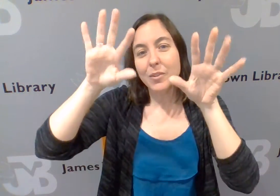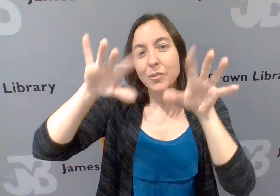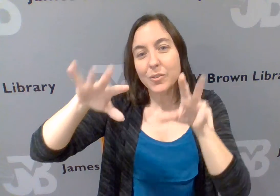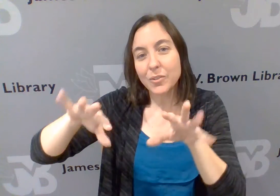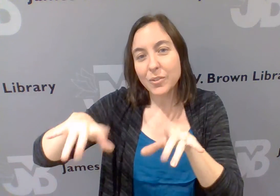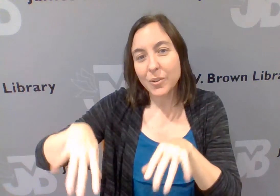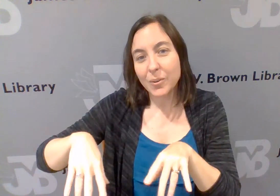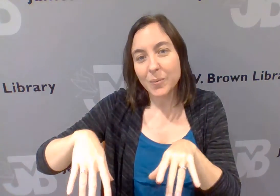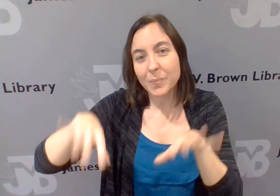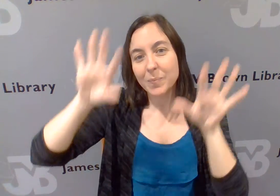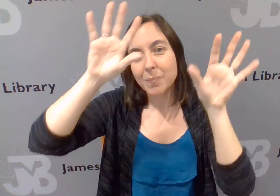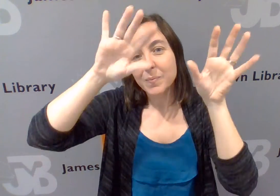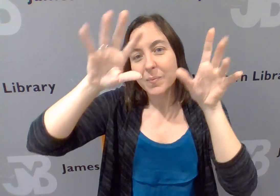Snow. Snow. Rain.